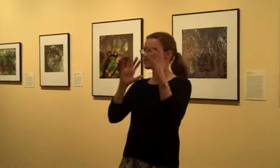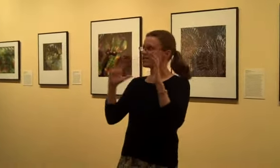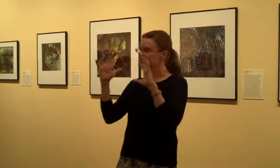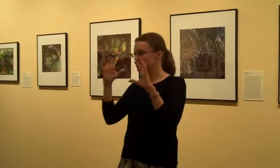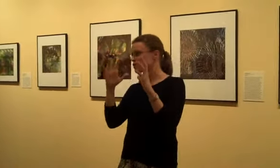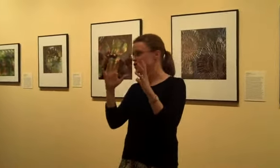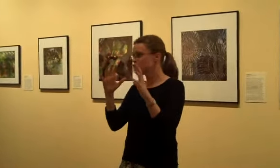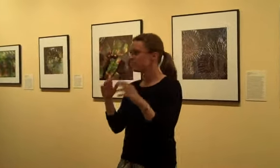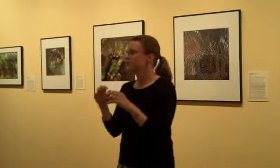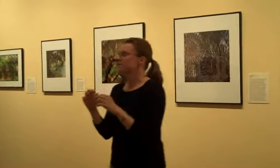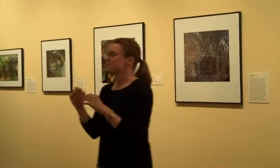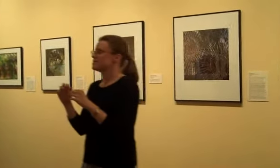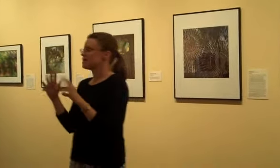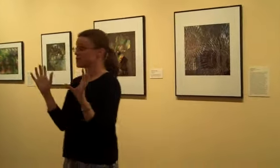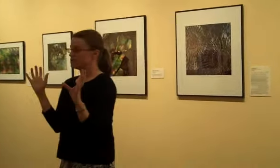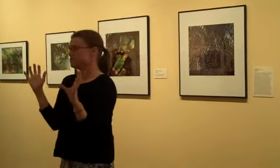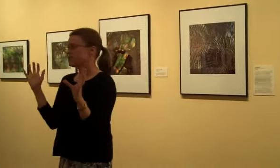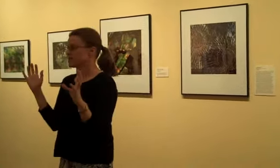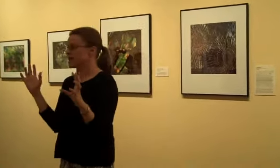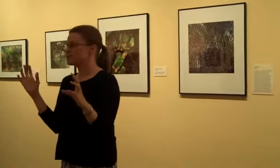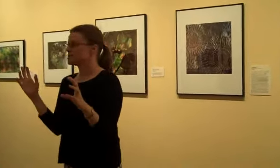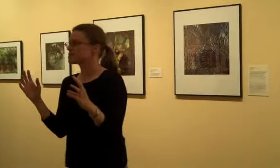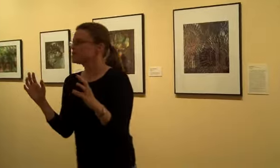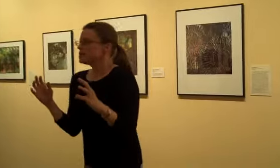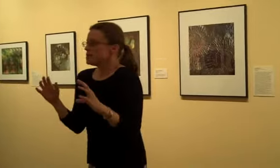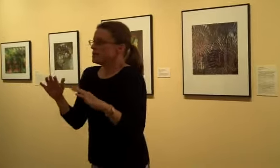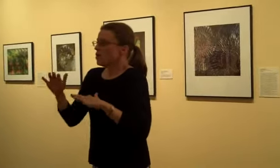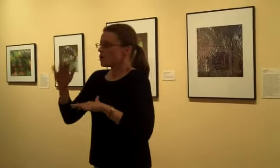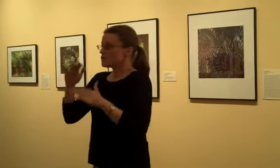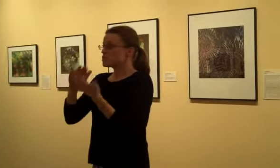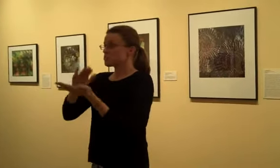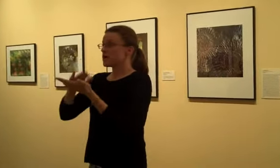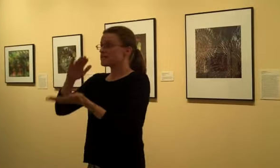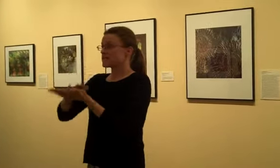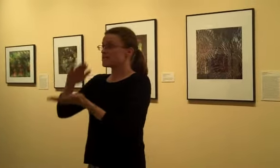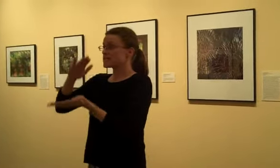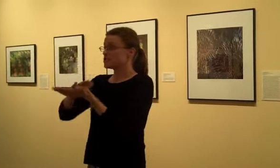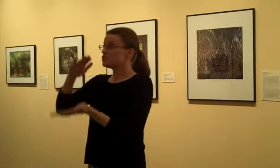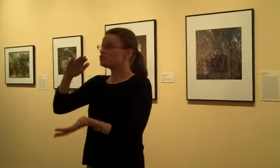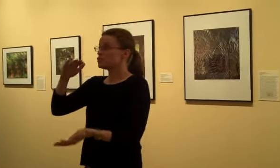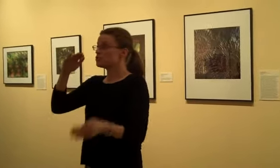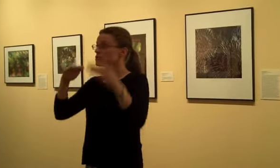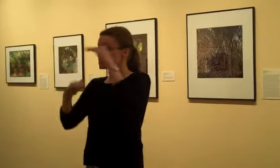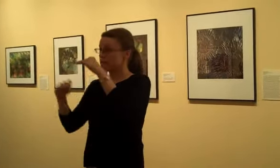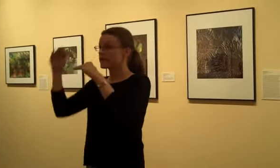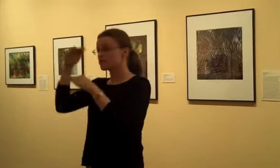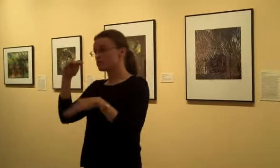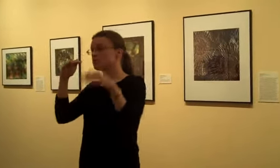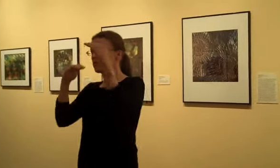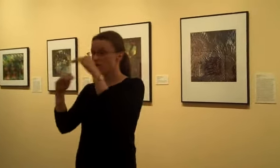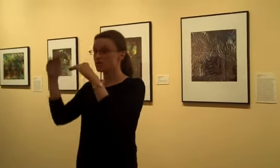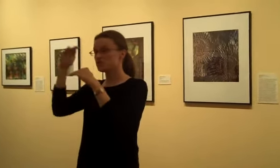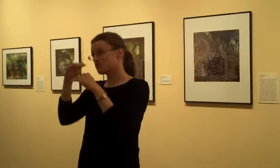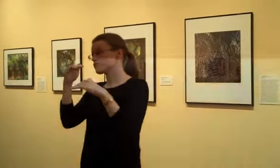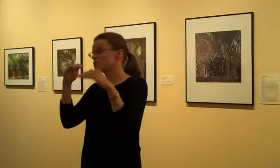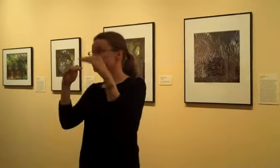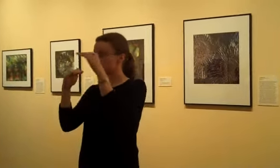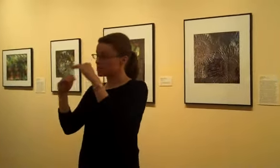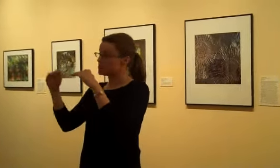around the globe that we all inhabit, all of these processes continue to layer all these different